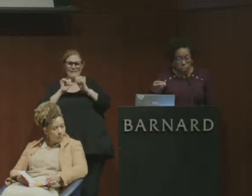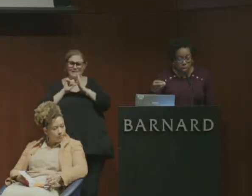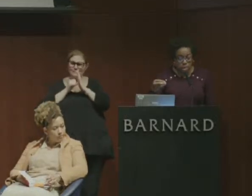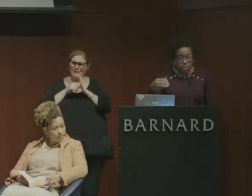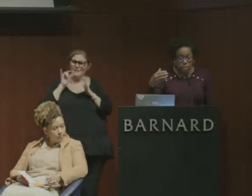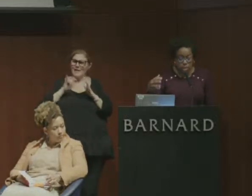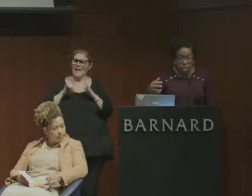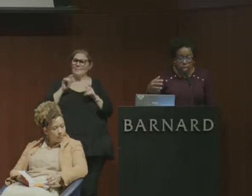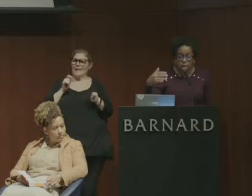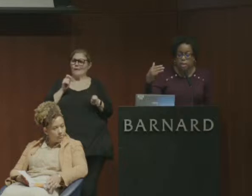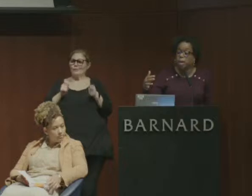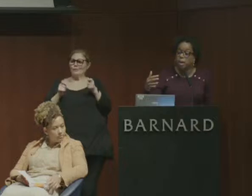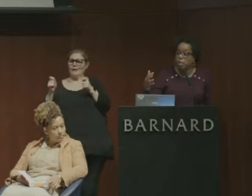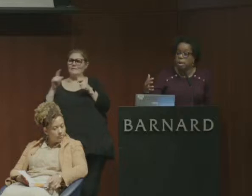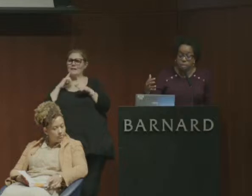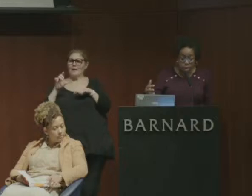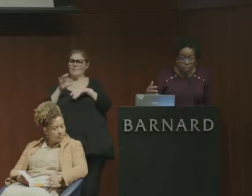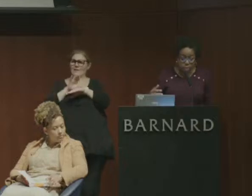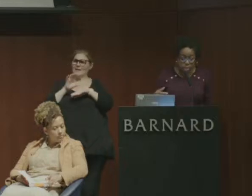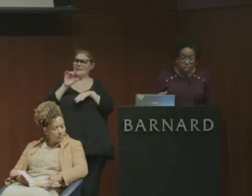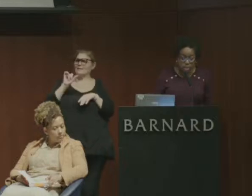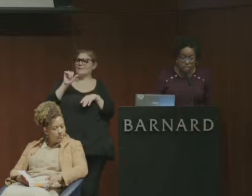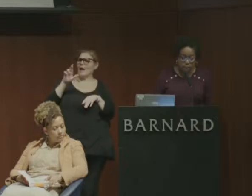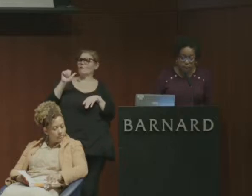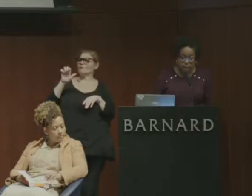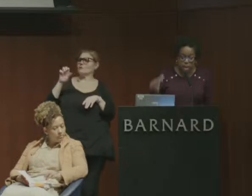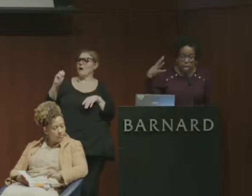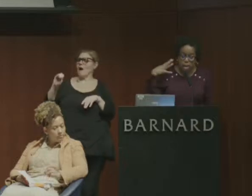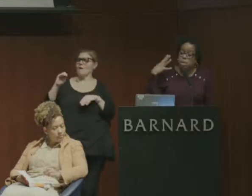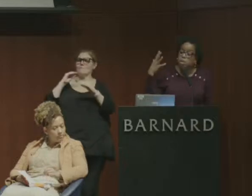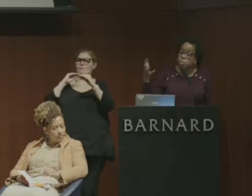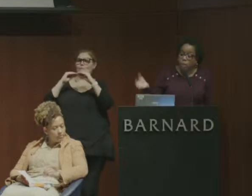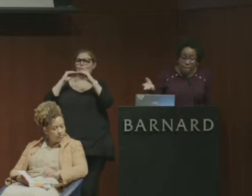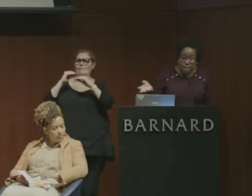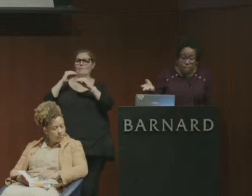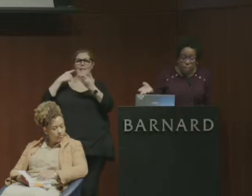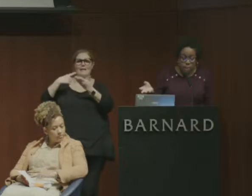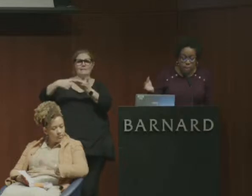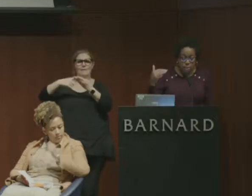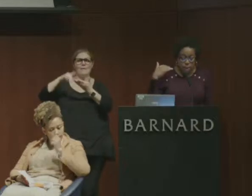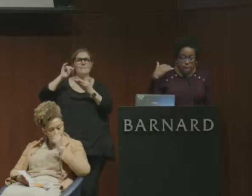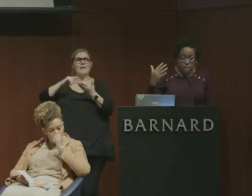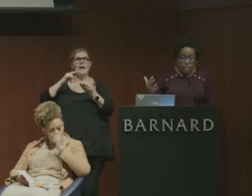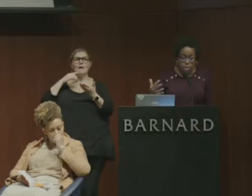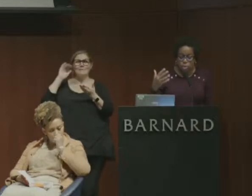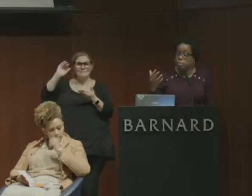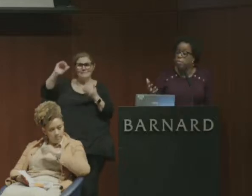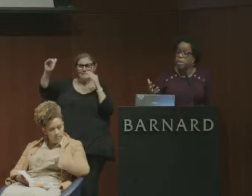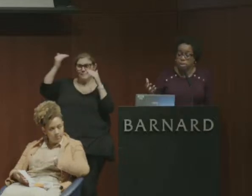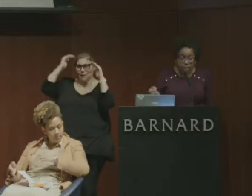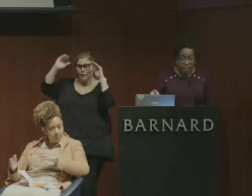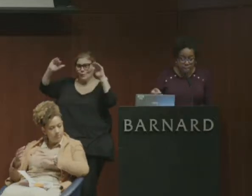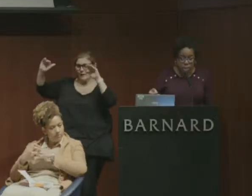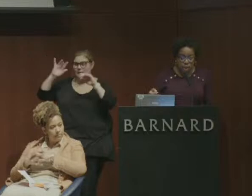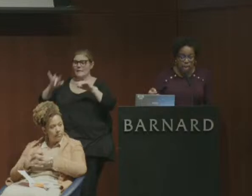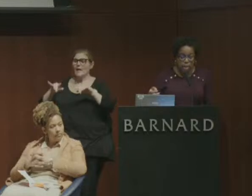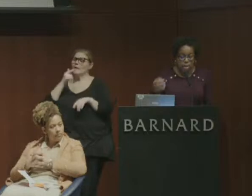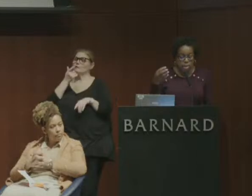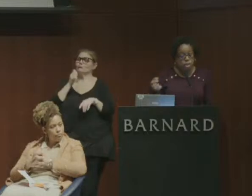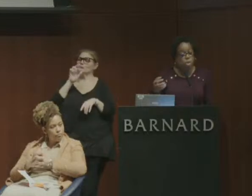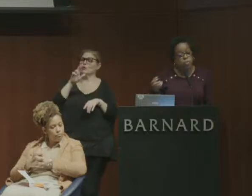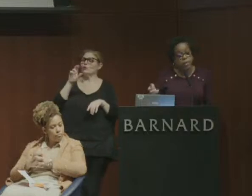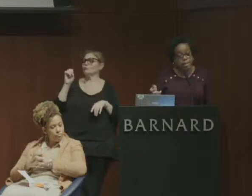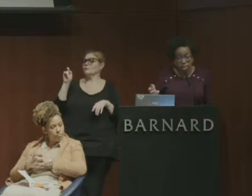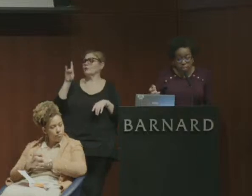necessary nuance within the CARICOM reparations debate, raising awareness about how the issues of gender and sexuality